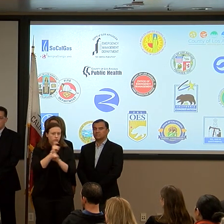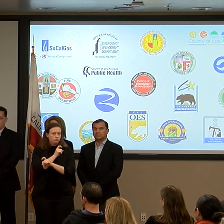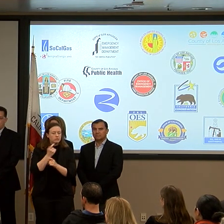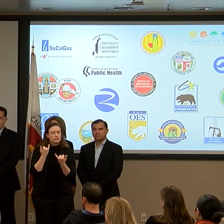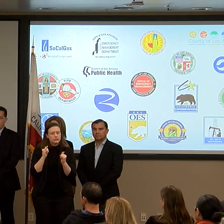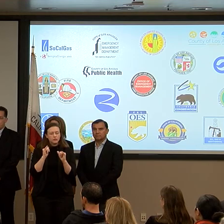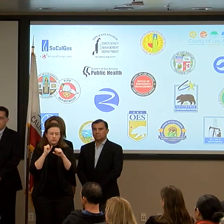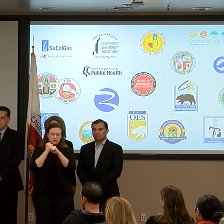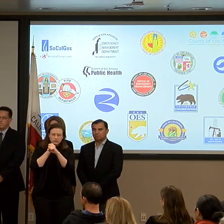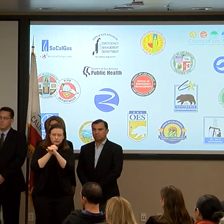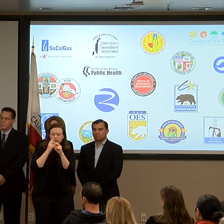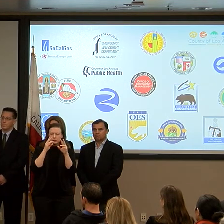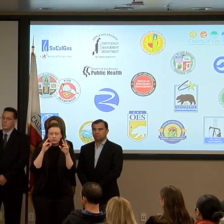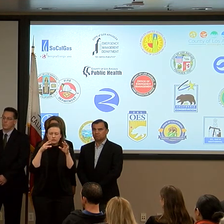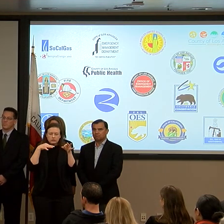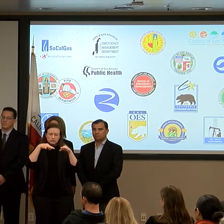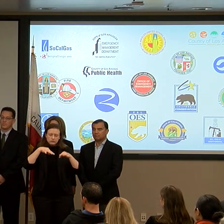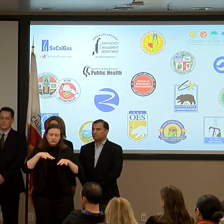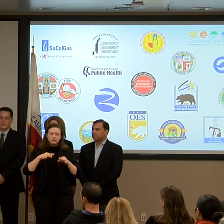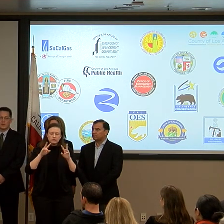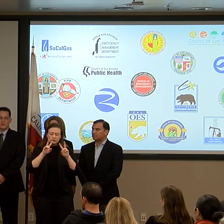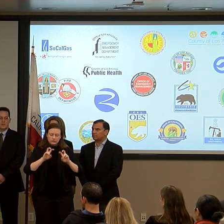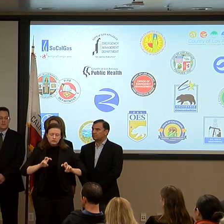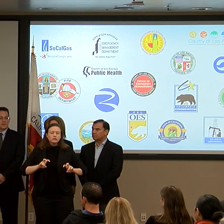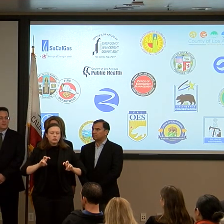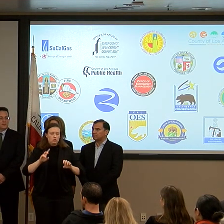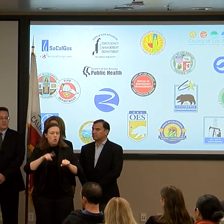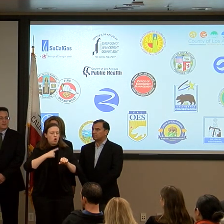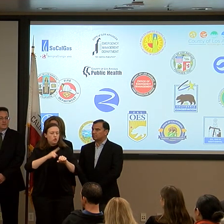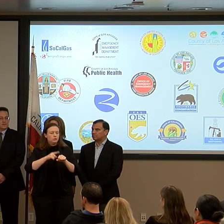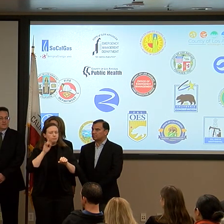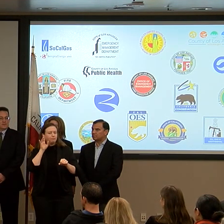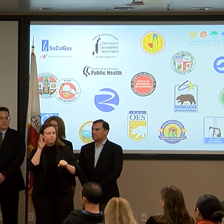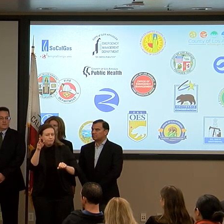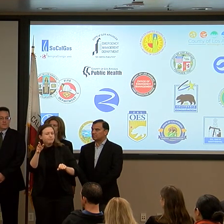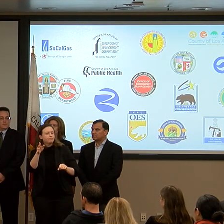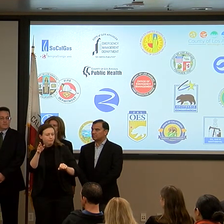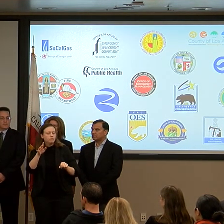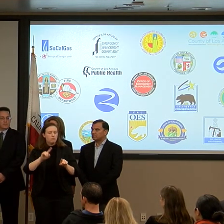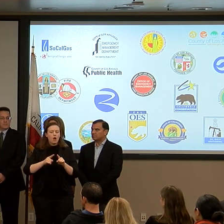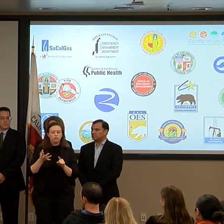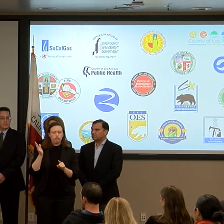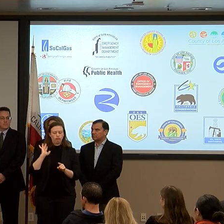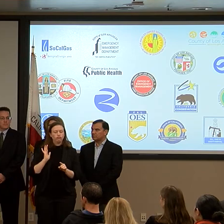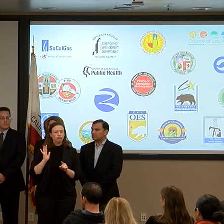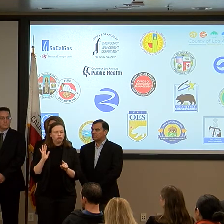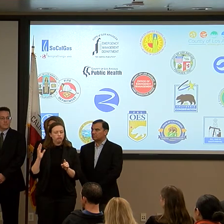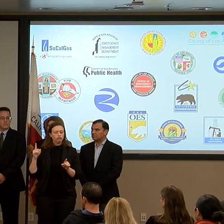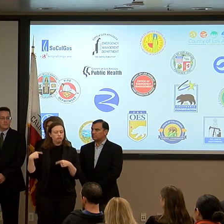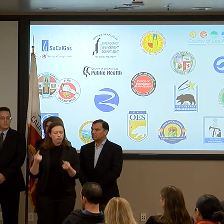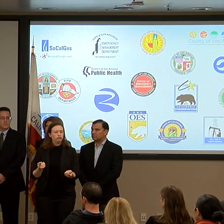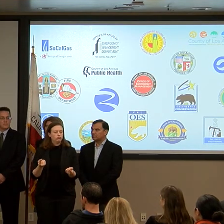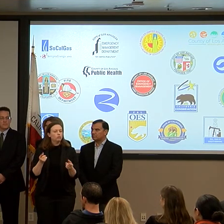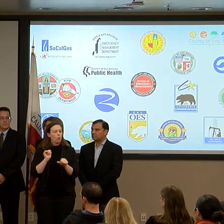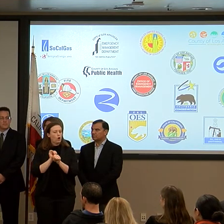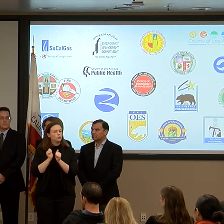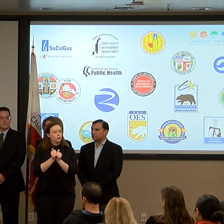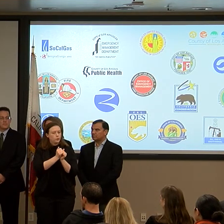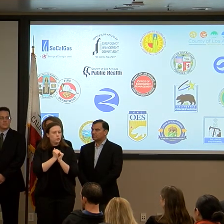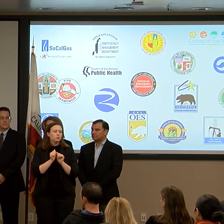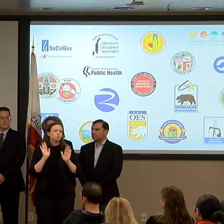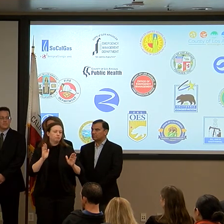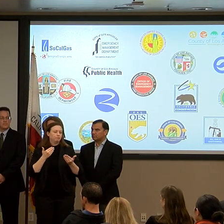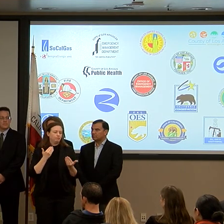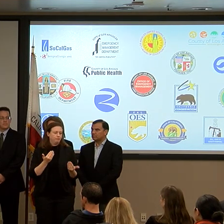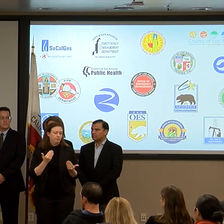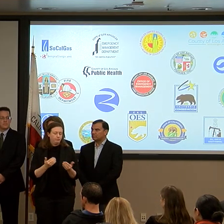lot of things that will be the long term, but we did all come together, and everybody did a really great job in being able to